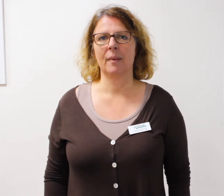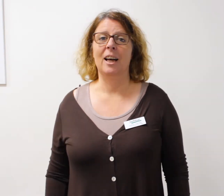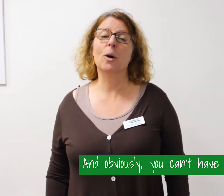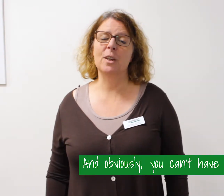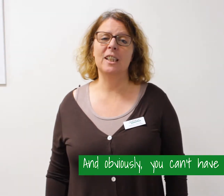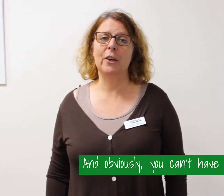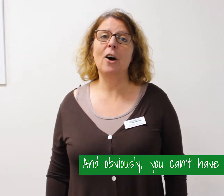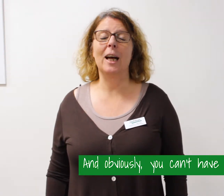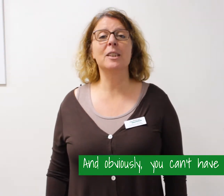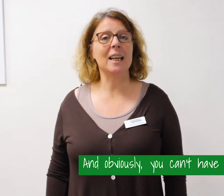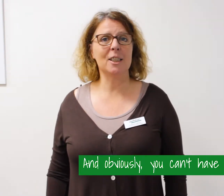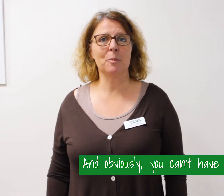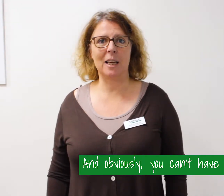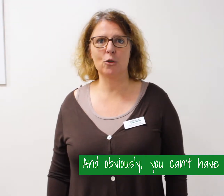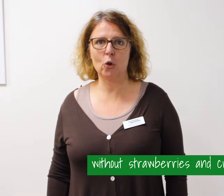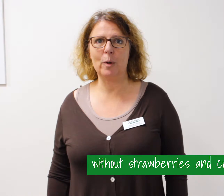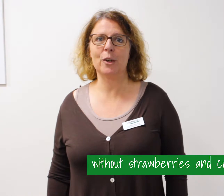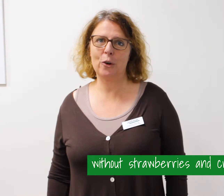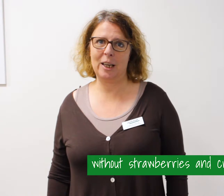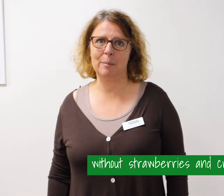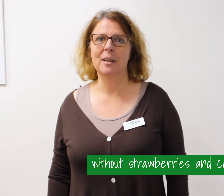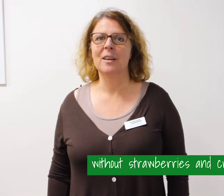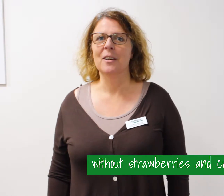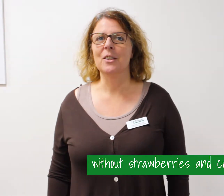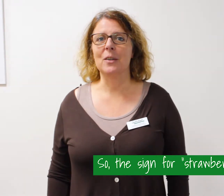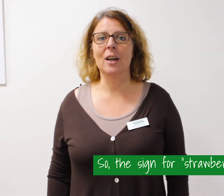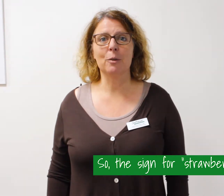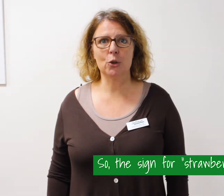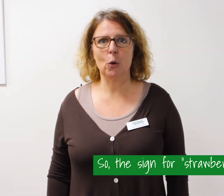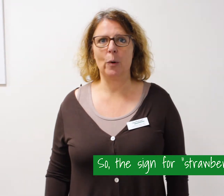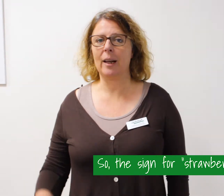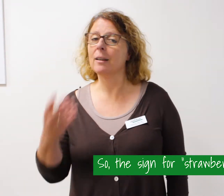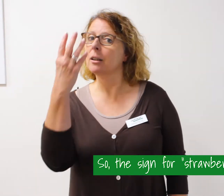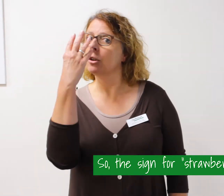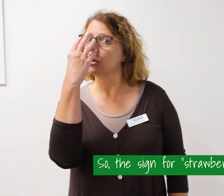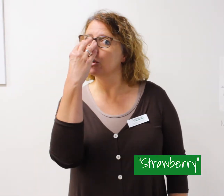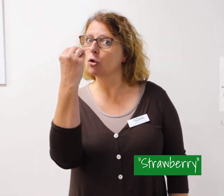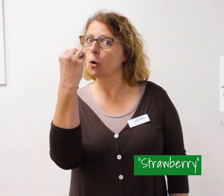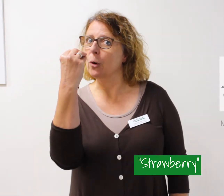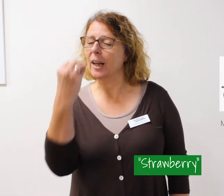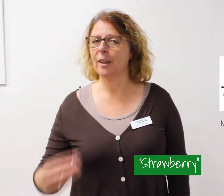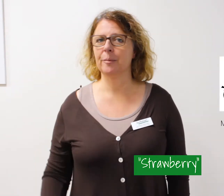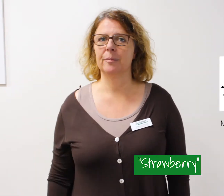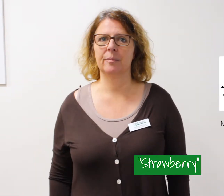And obviously you can't have tennis without strawberries and cream. So the sign for strawberry. Strawberry.